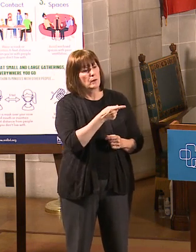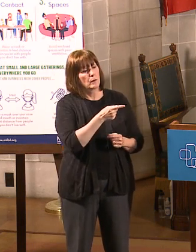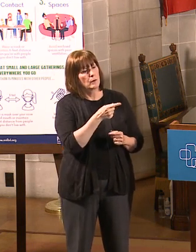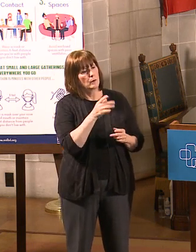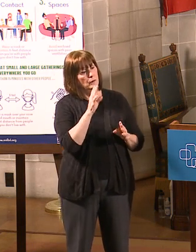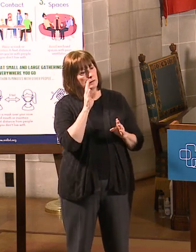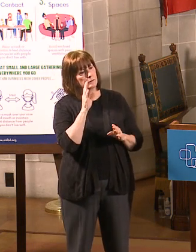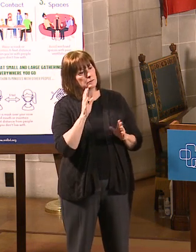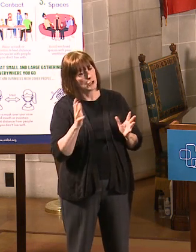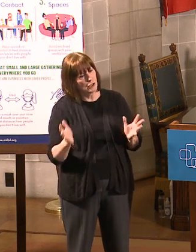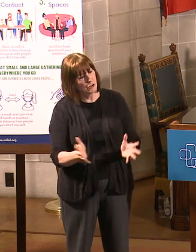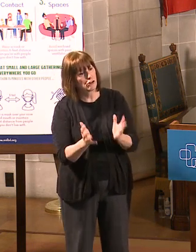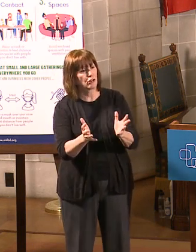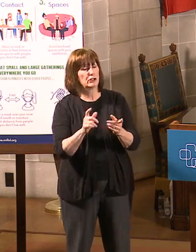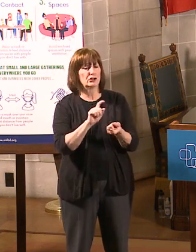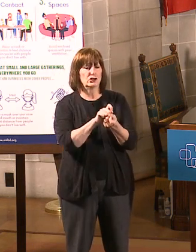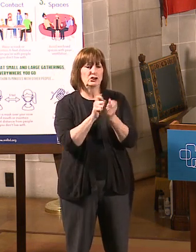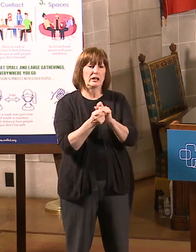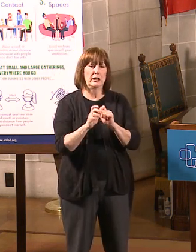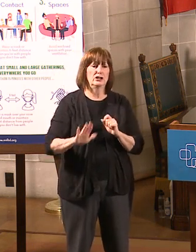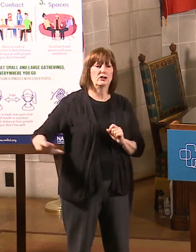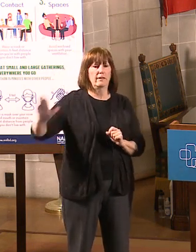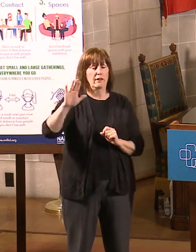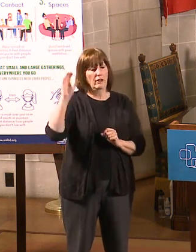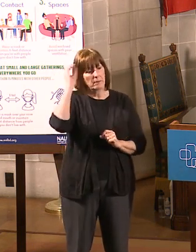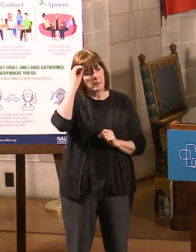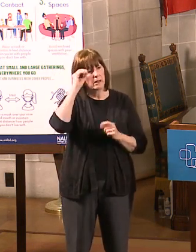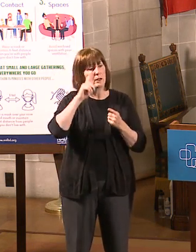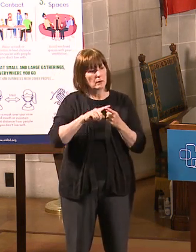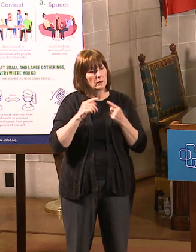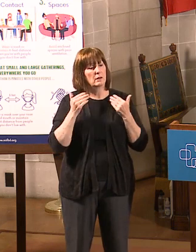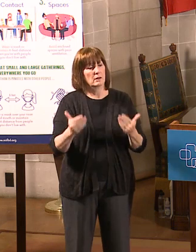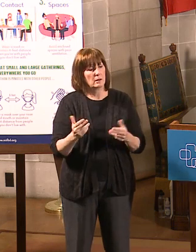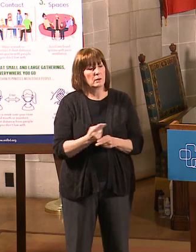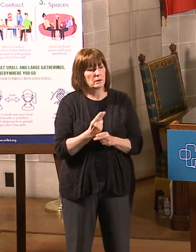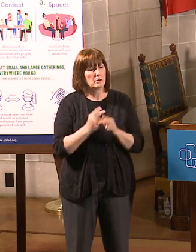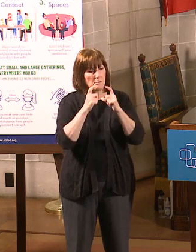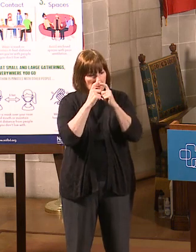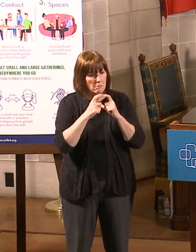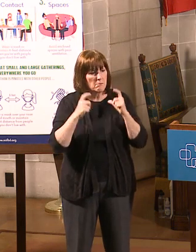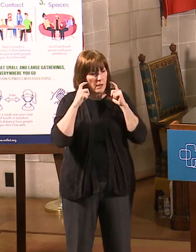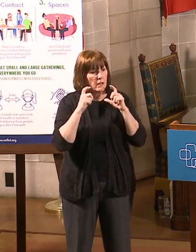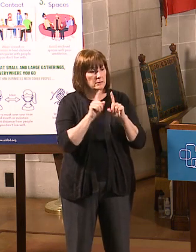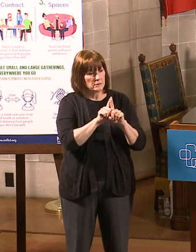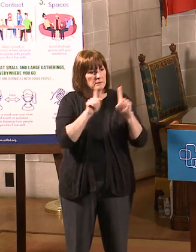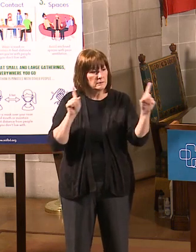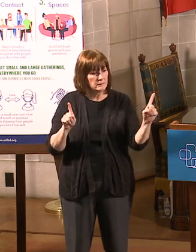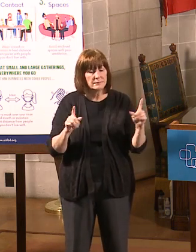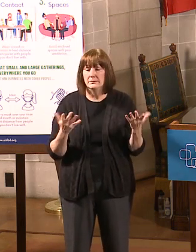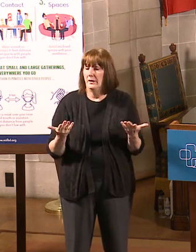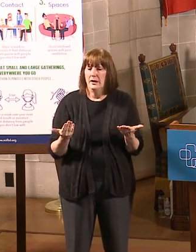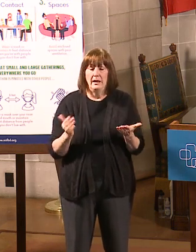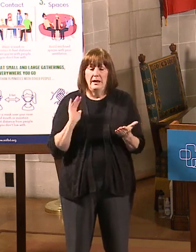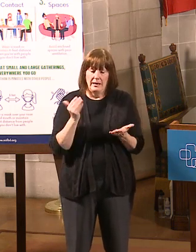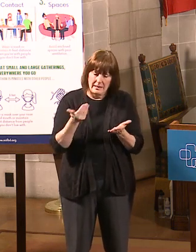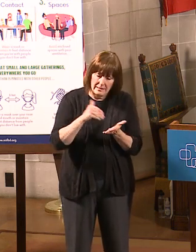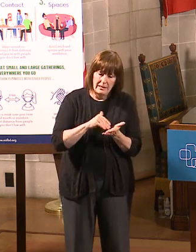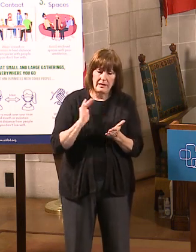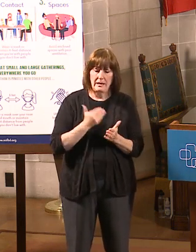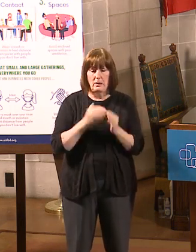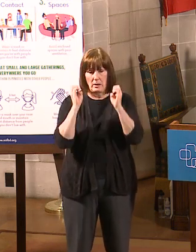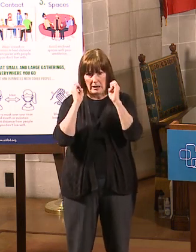directly encourage change of heart, so to speak, with these individuals? And again, I think it's a education and communication campaign. It's one of the things that we